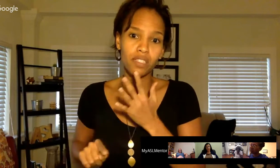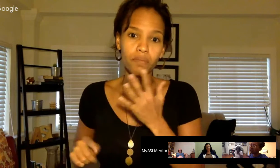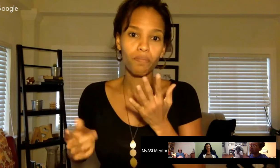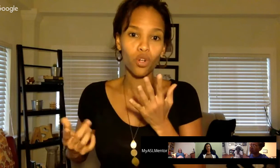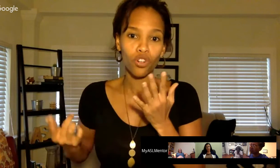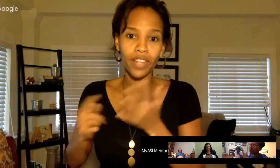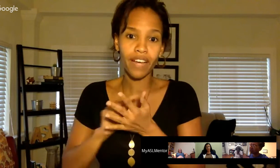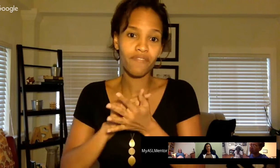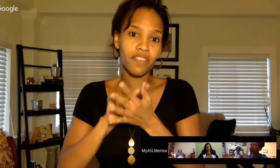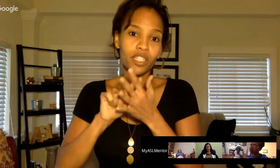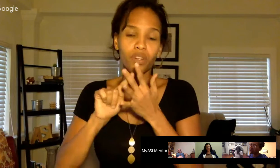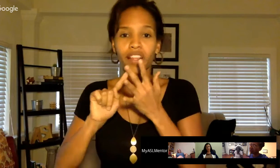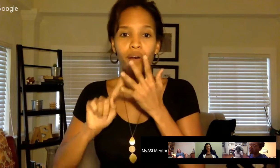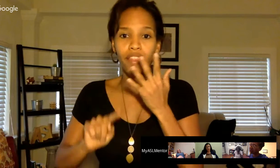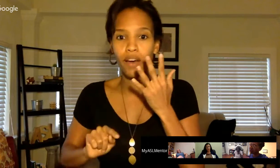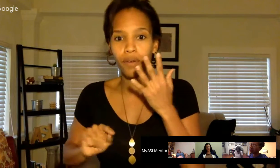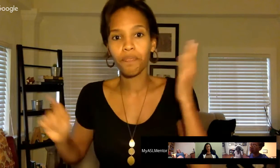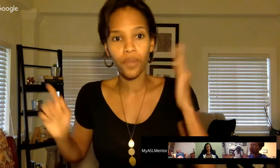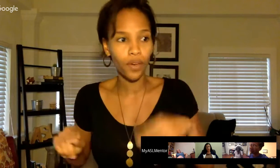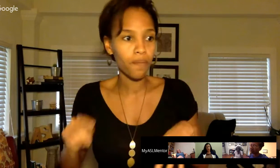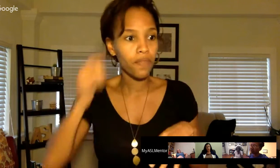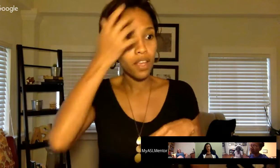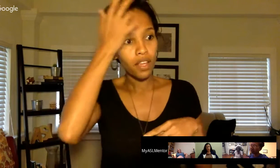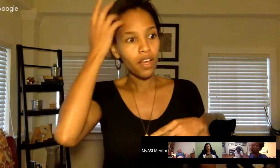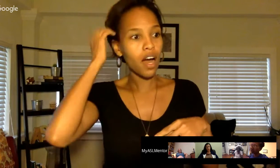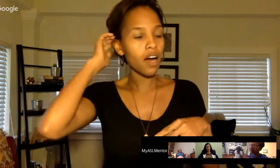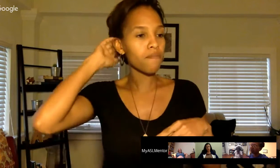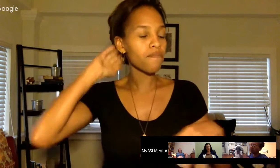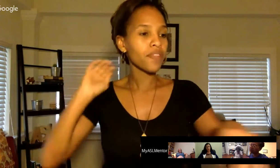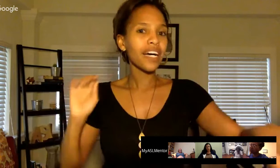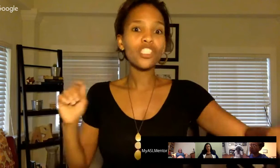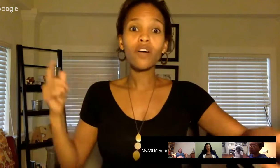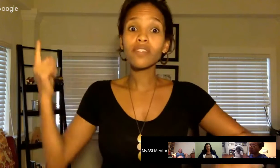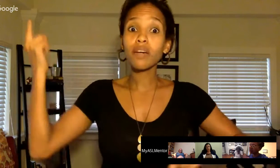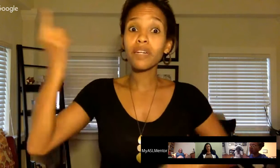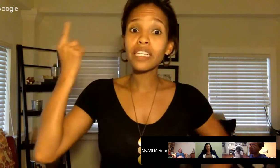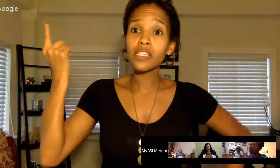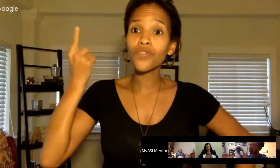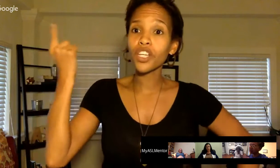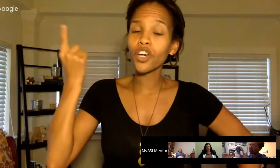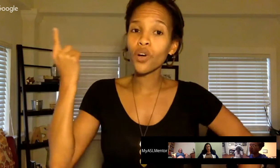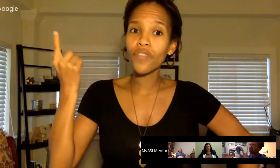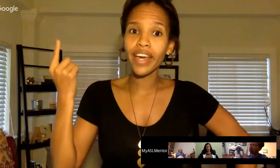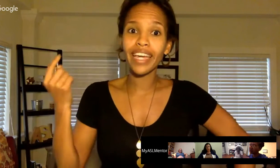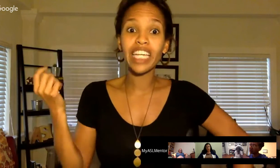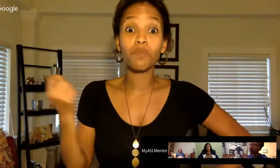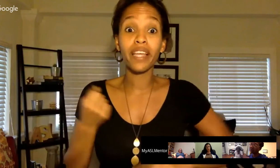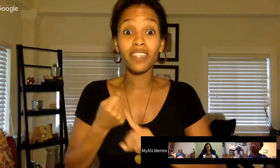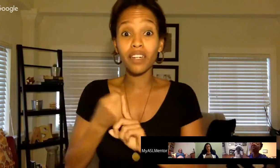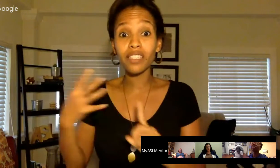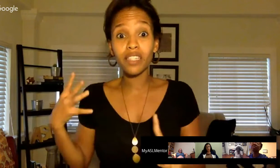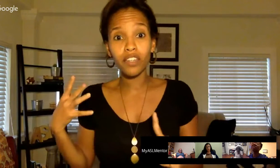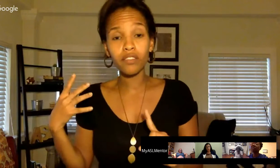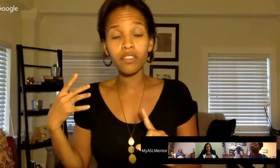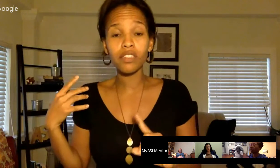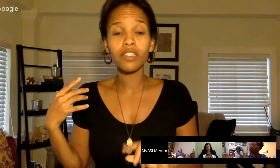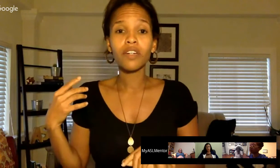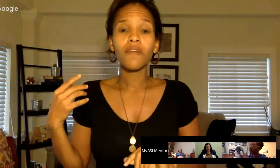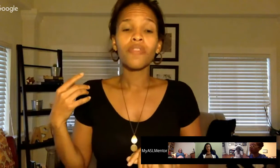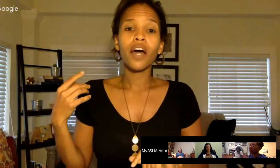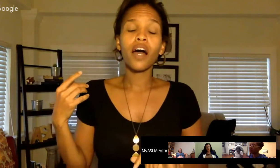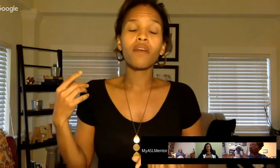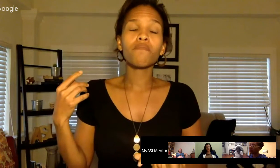just means plural. They have this one and that one and that one. Okay. I saw somebody's video, they expanded on